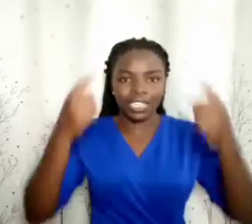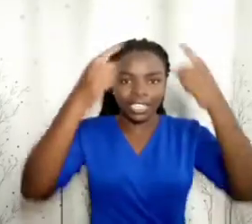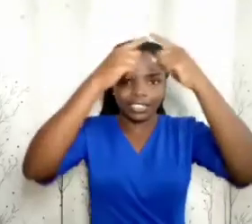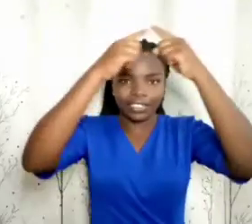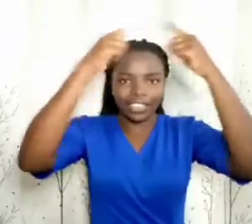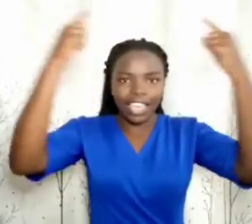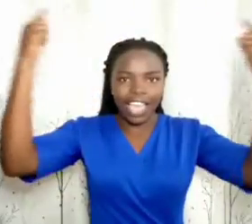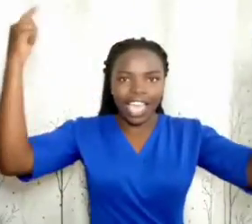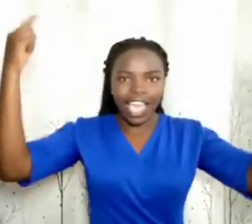is